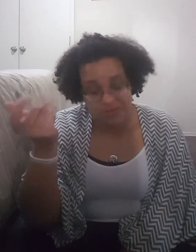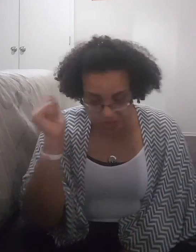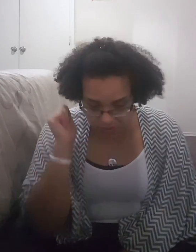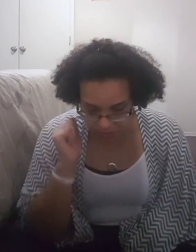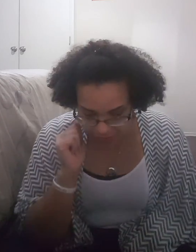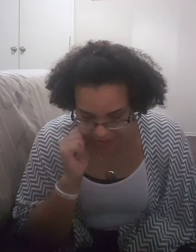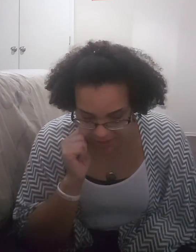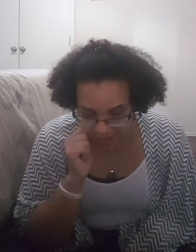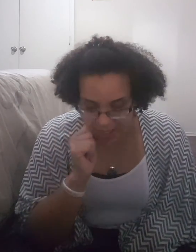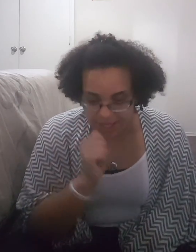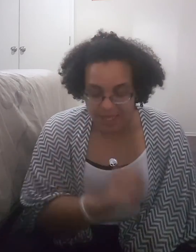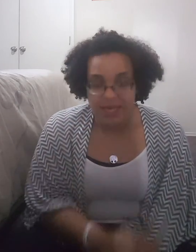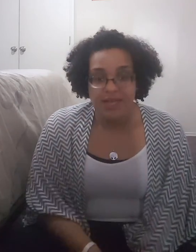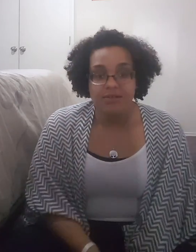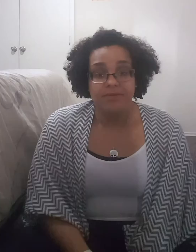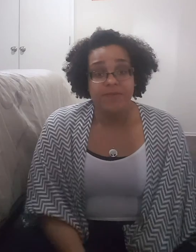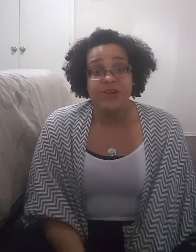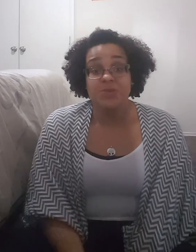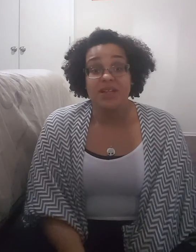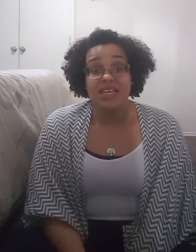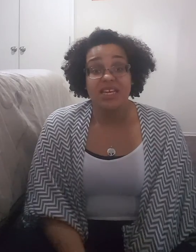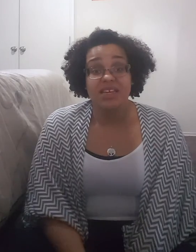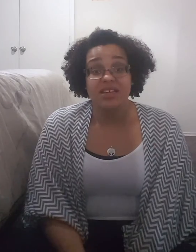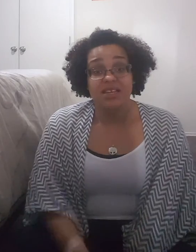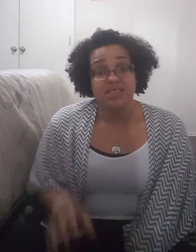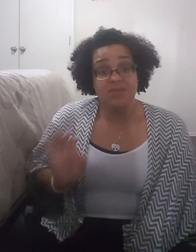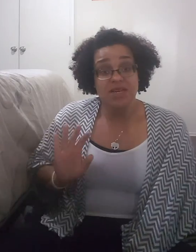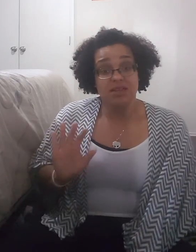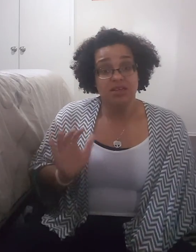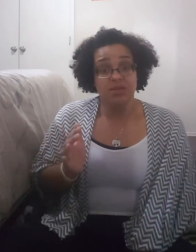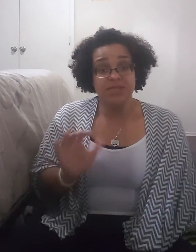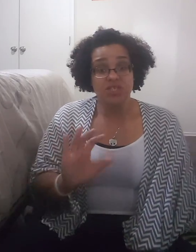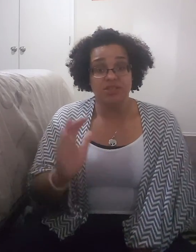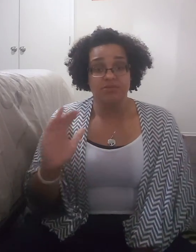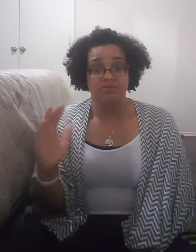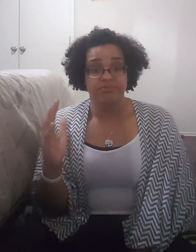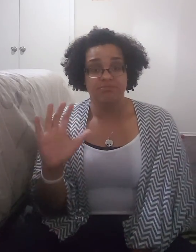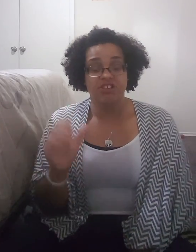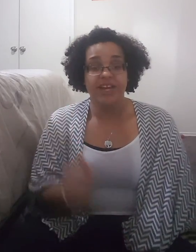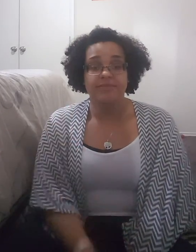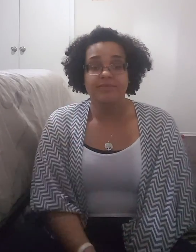comfortable with. And finger spelling, it needs to be in a good position. Okay?